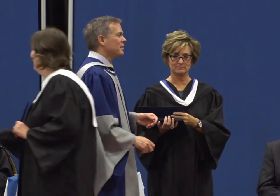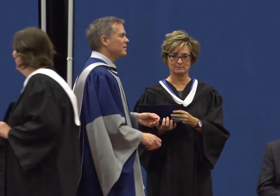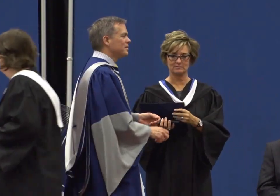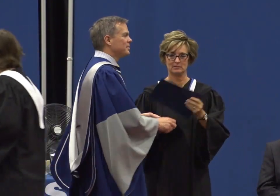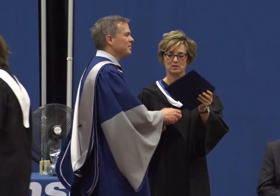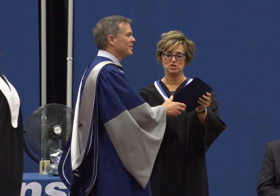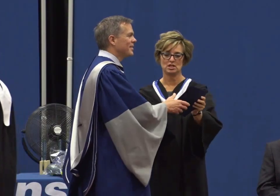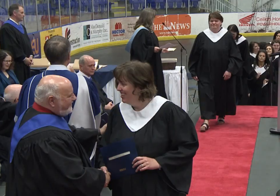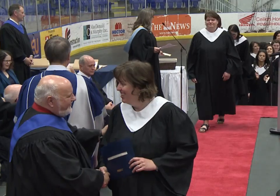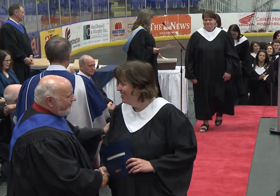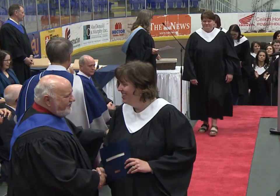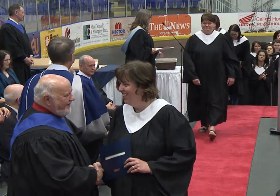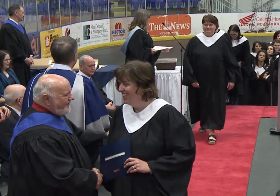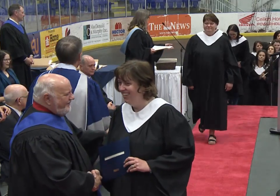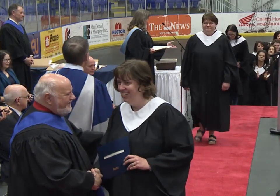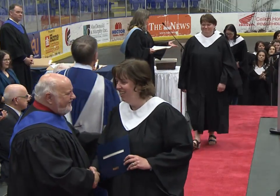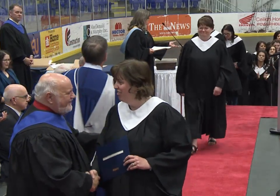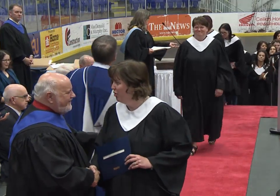Jennifer McDonald.